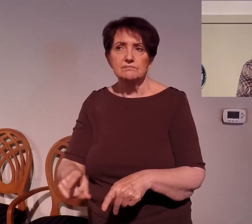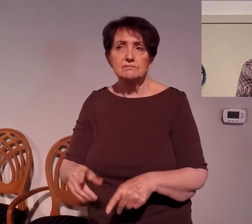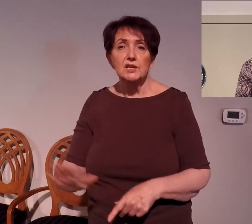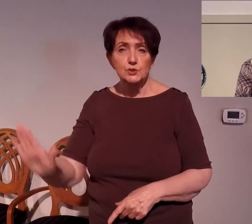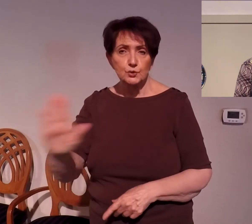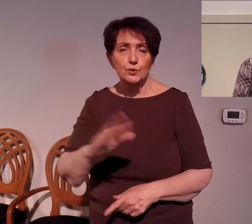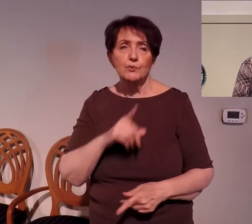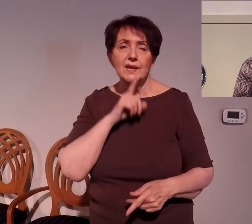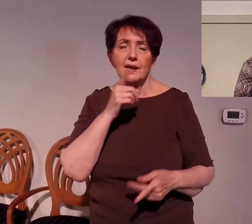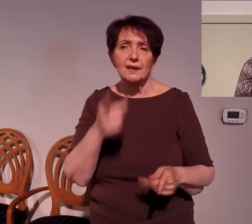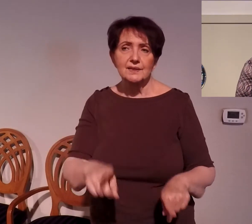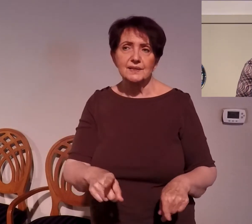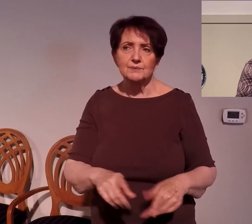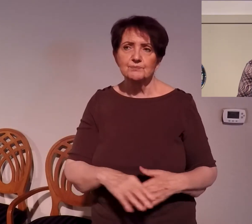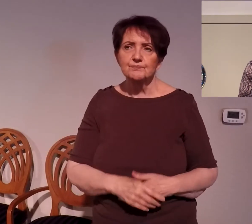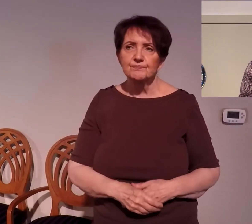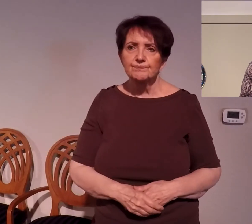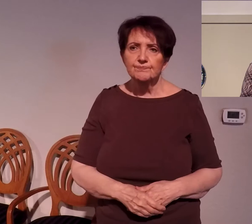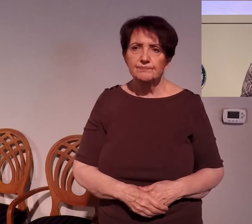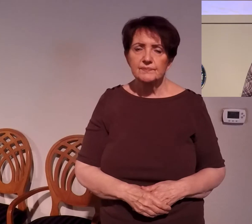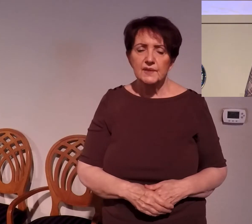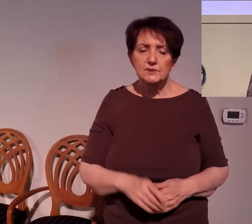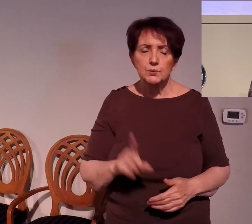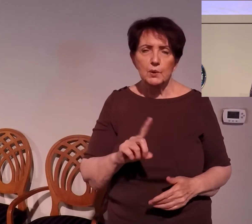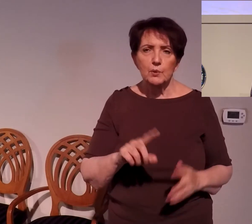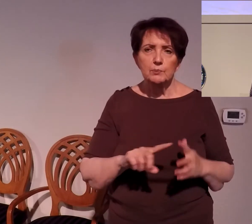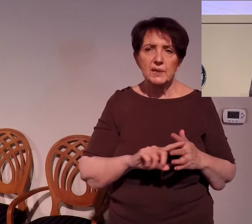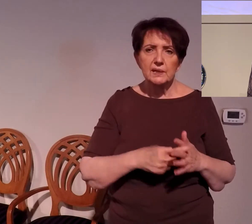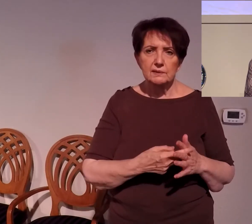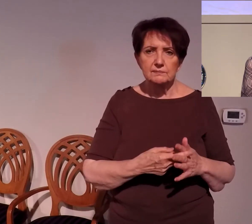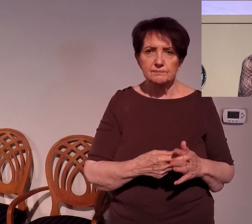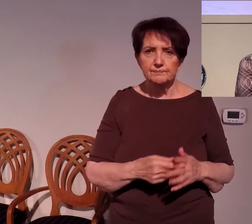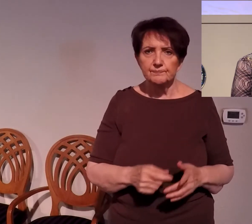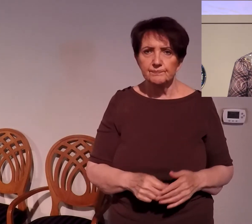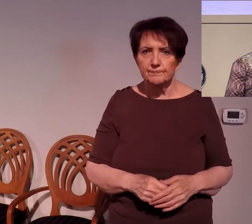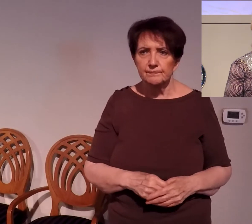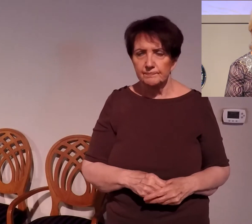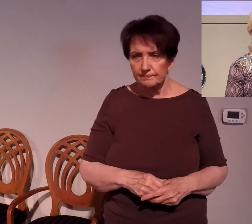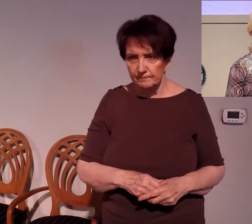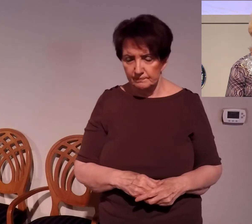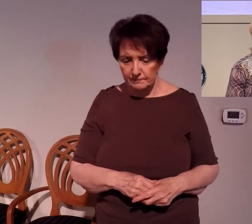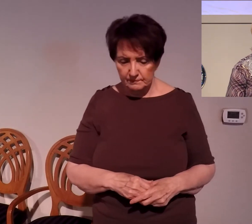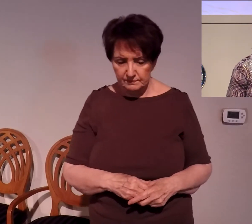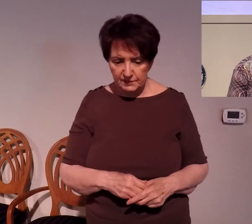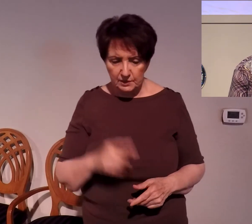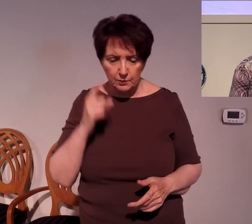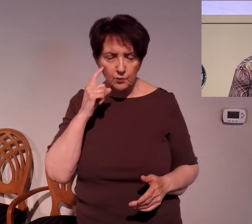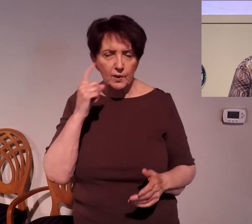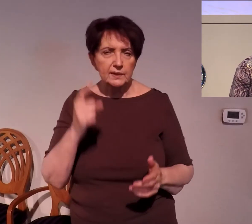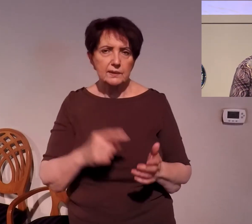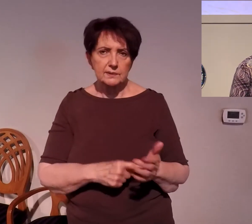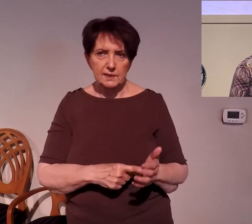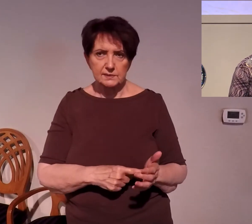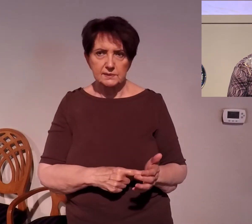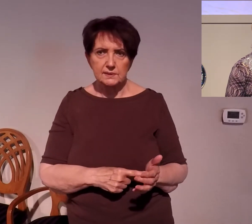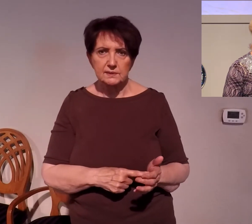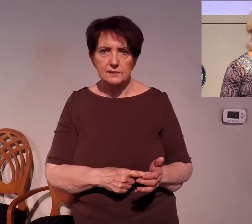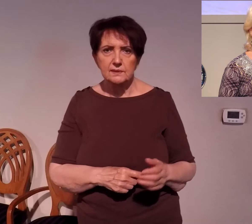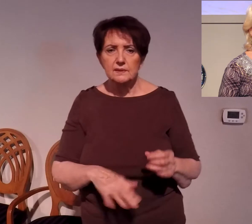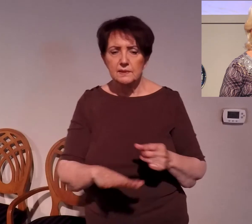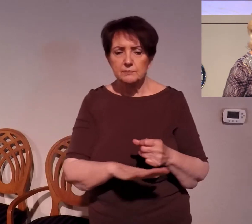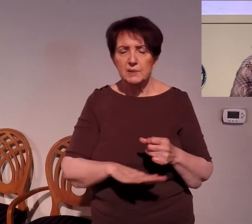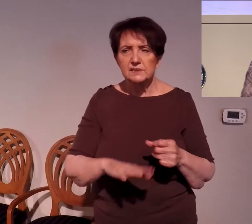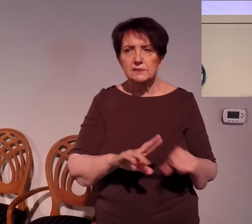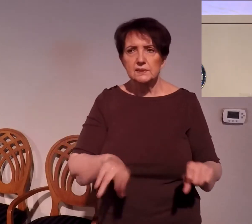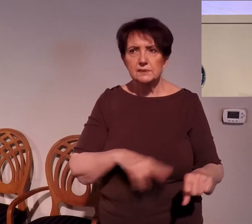reality. And so this is where we begin in our spiritual mind treatment, recognizing the